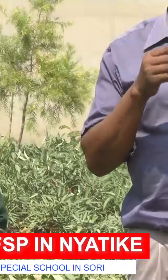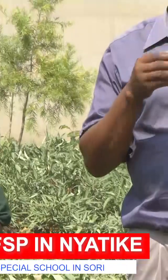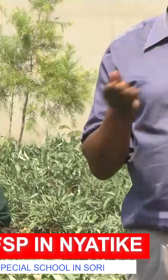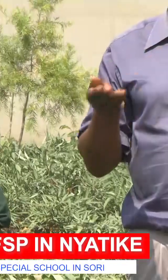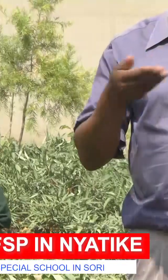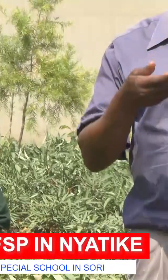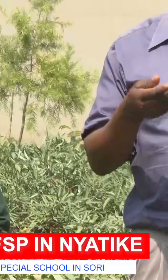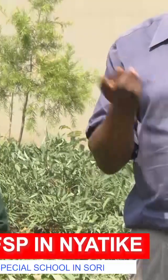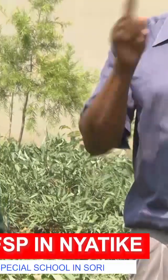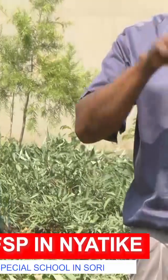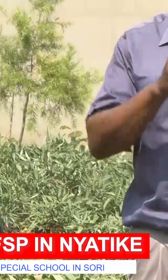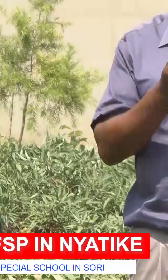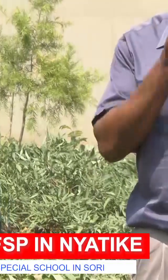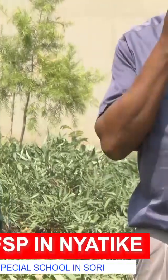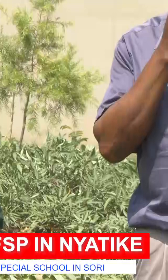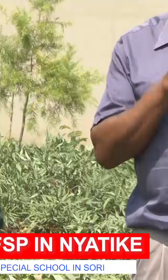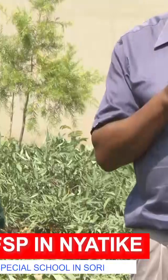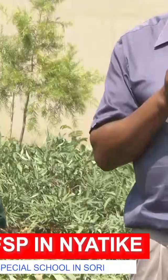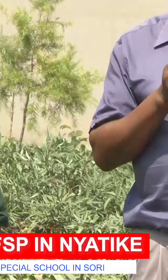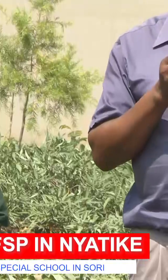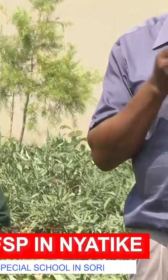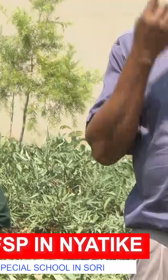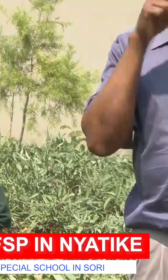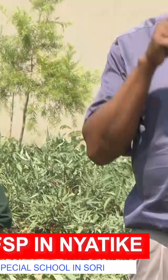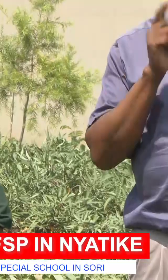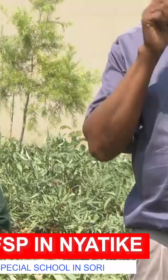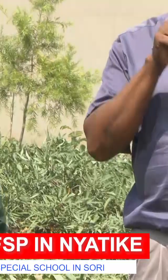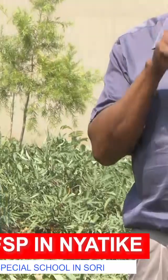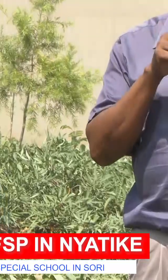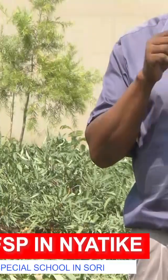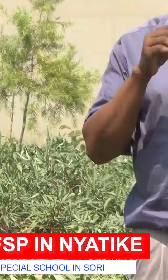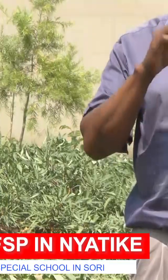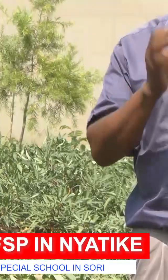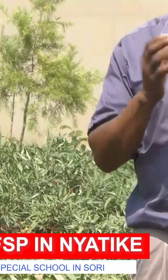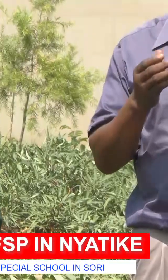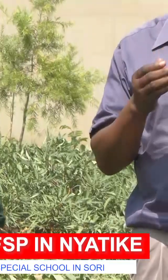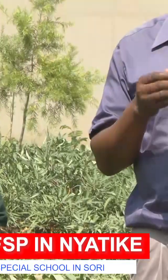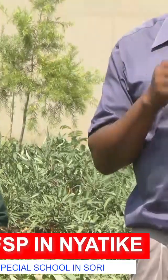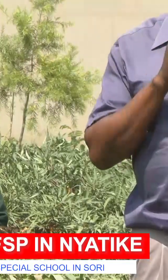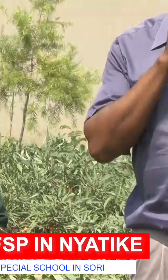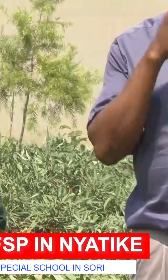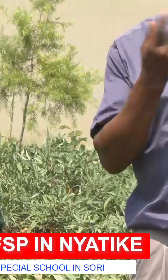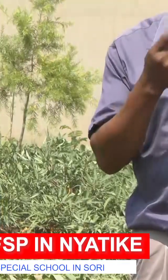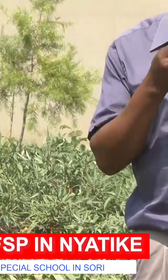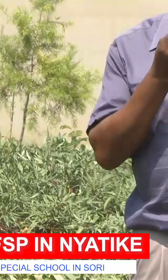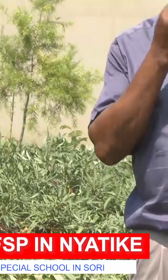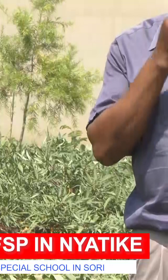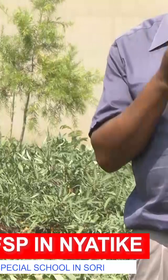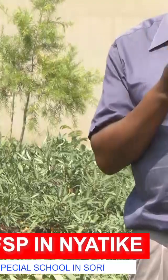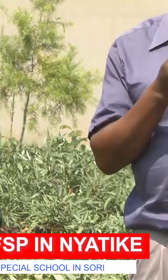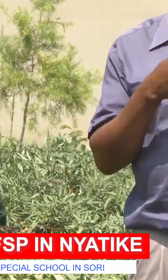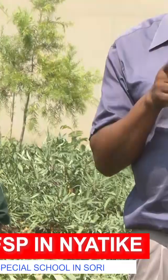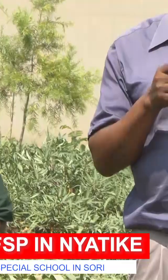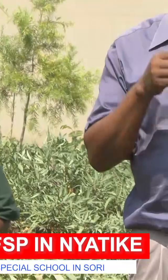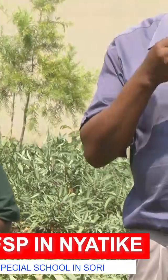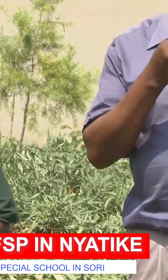introducing additional food source for the community. And it's not just a food source, but it's a food source that is rich